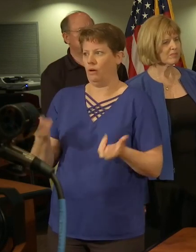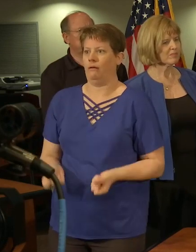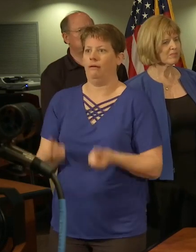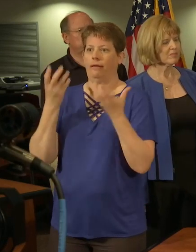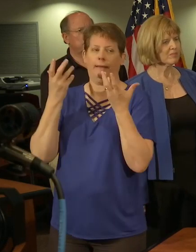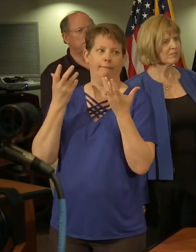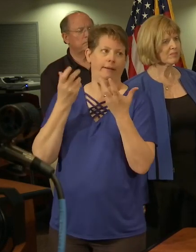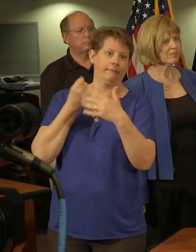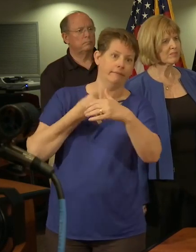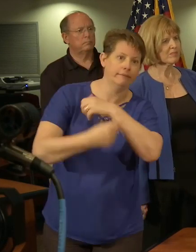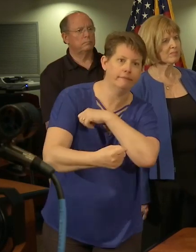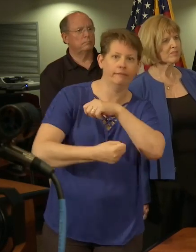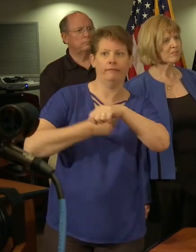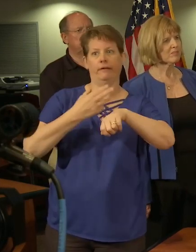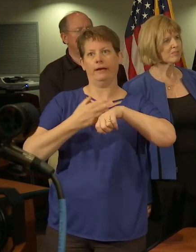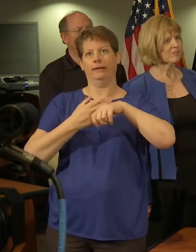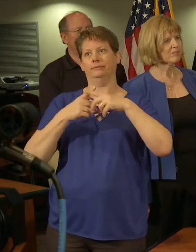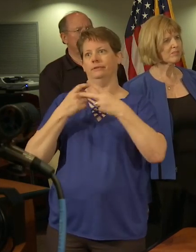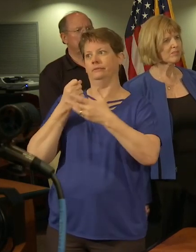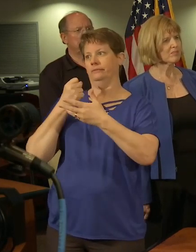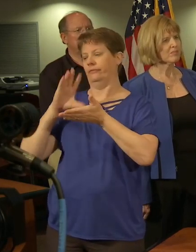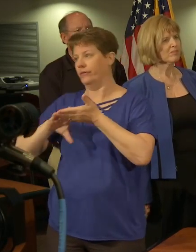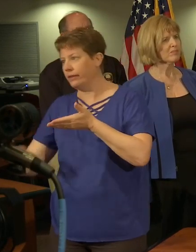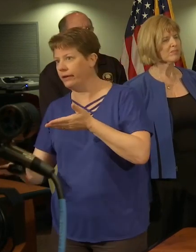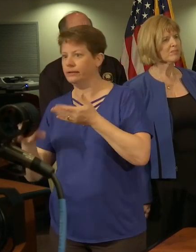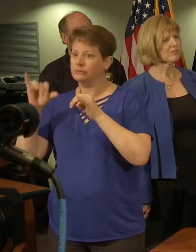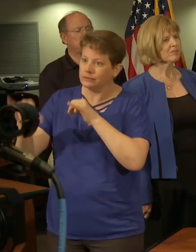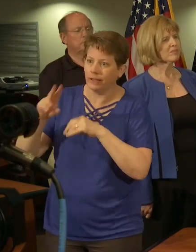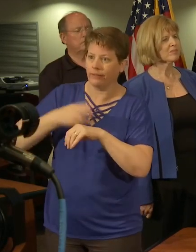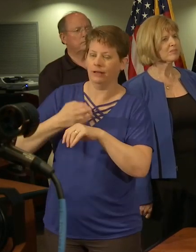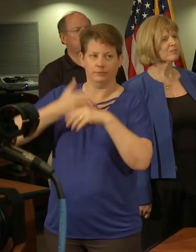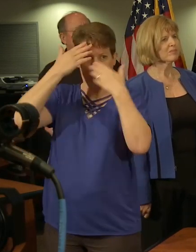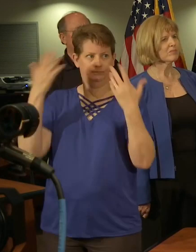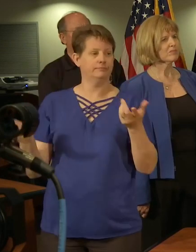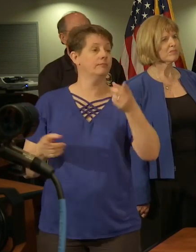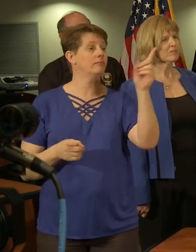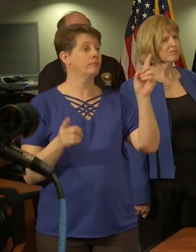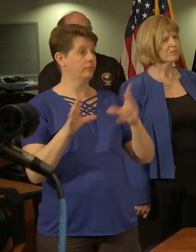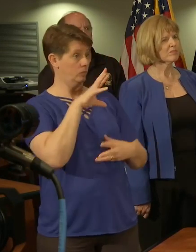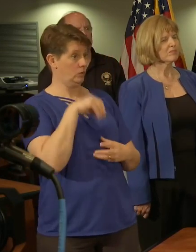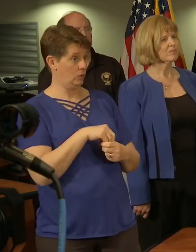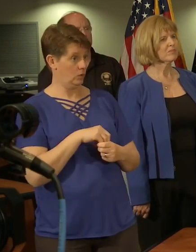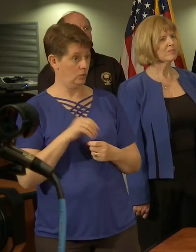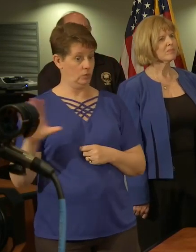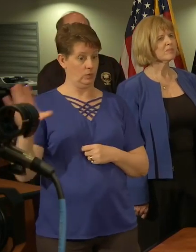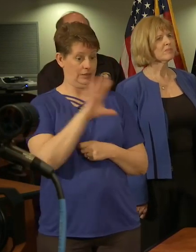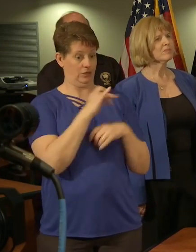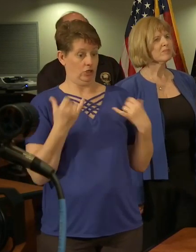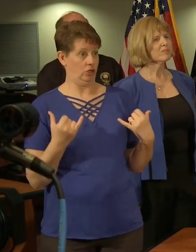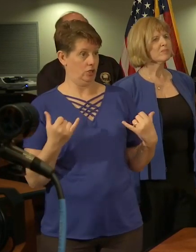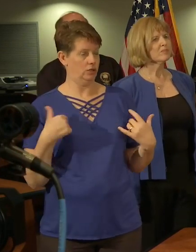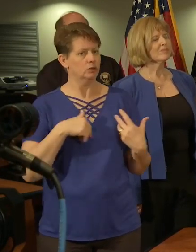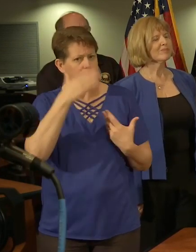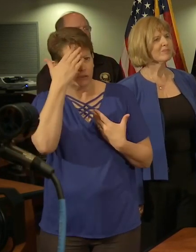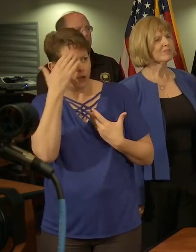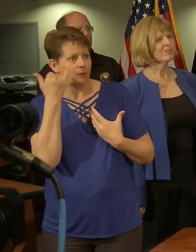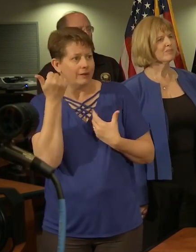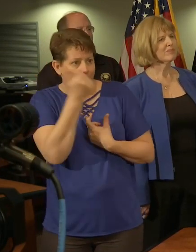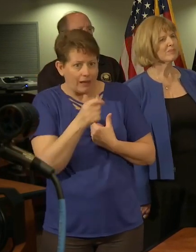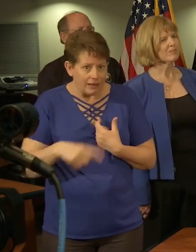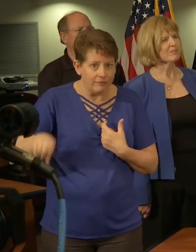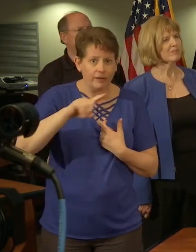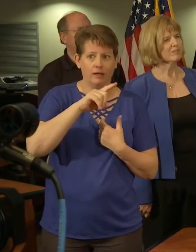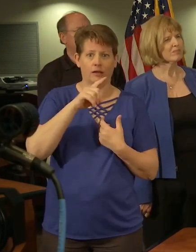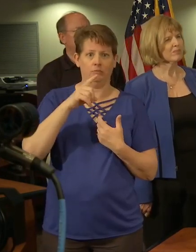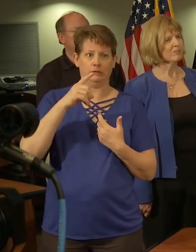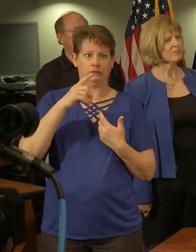up being hospitalized, being released, or remaining in the hospital. Does that include their conditions right now? Do we know if any of them are doing poorly